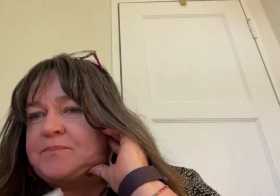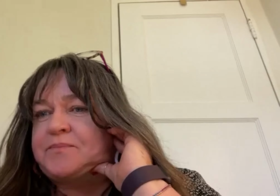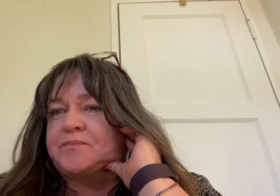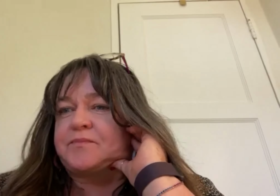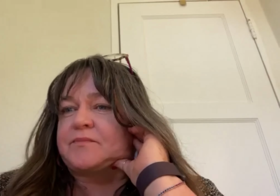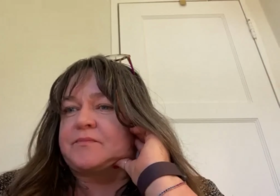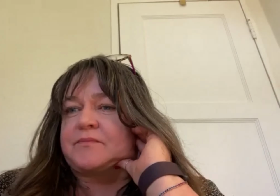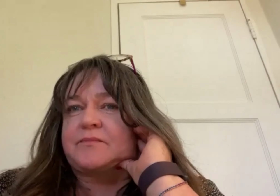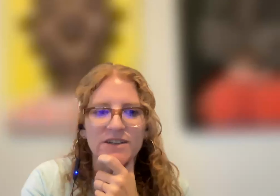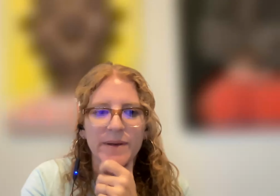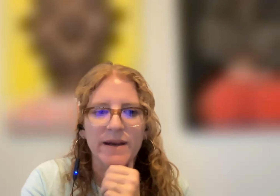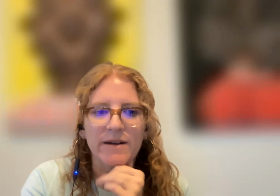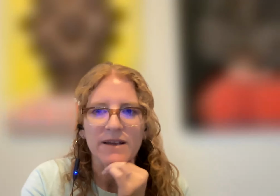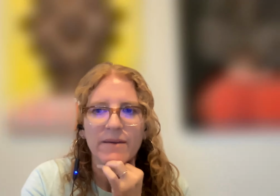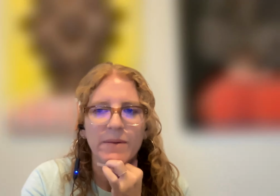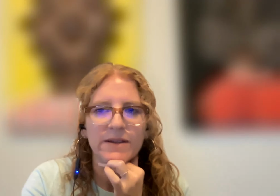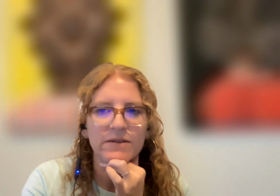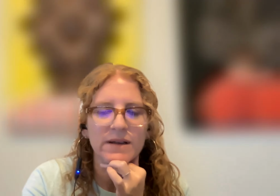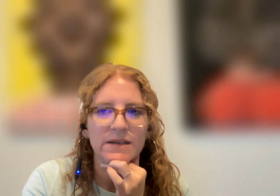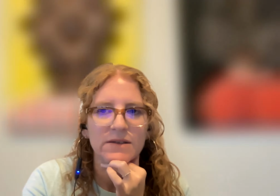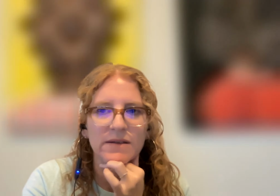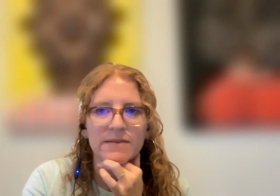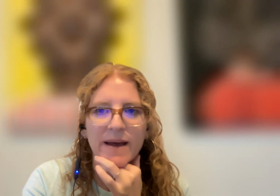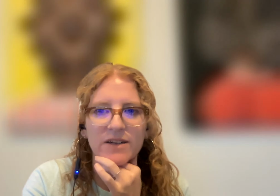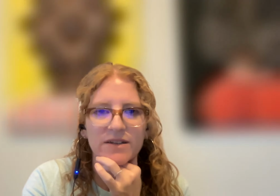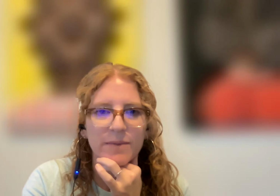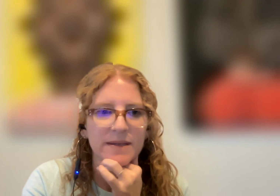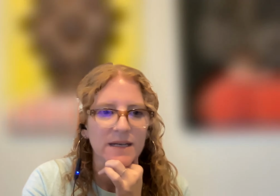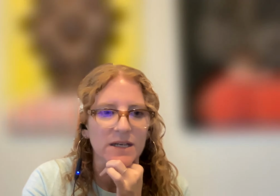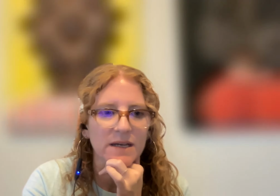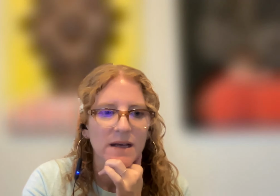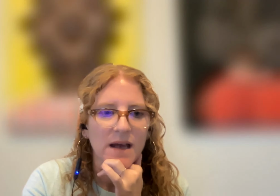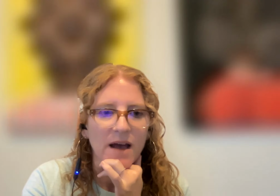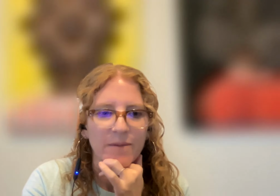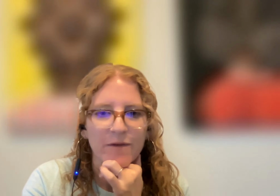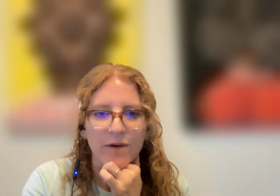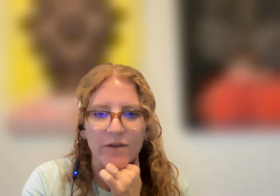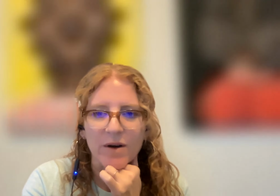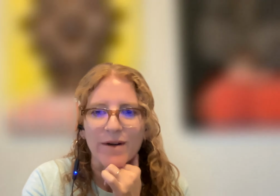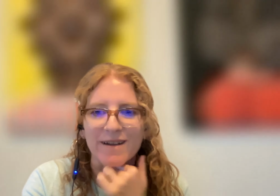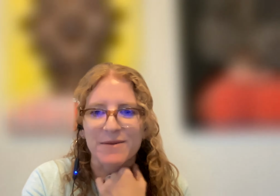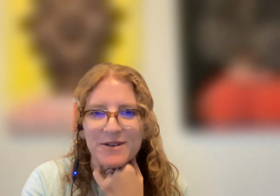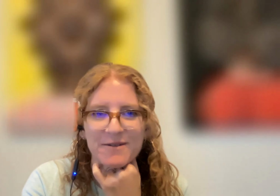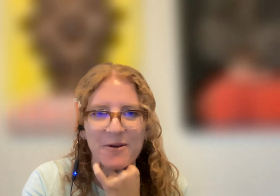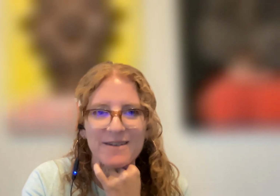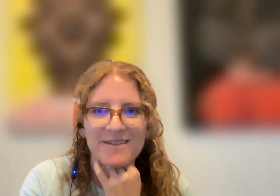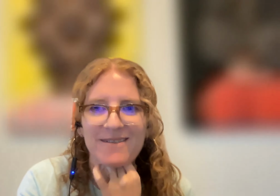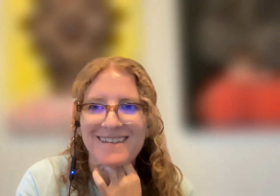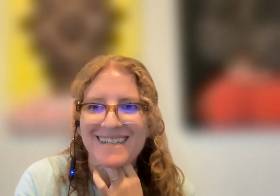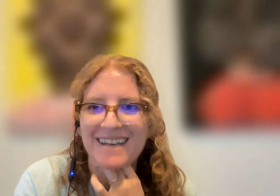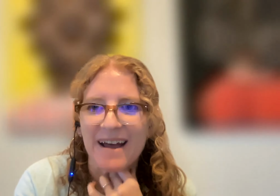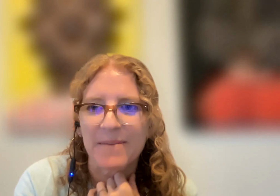Desiree. I'm just going to jump in here. Sorry, but we do need to do the Spanish interpretation for the recordings we were just